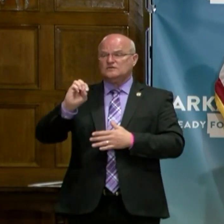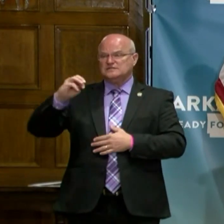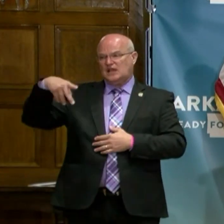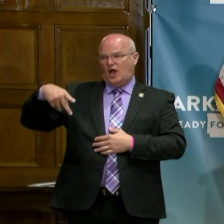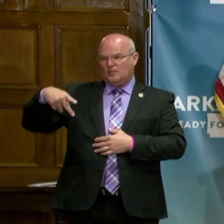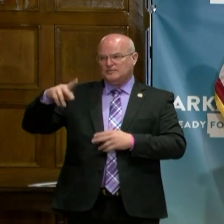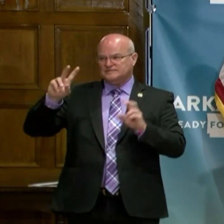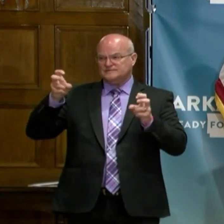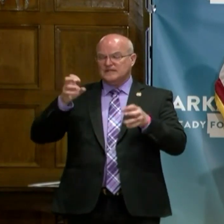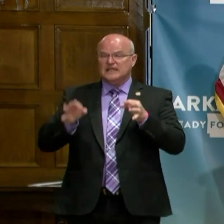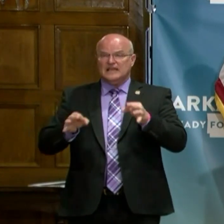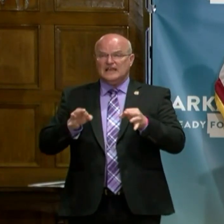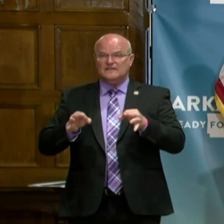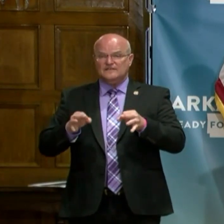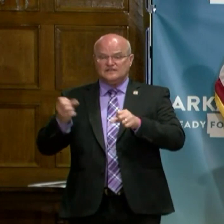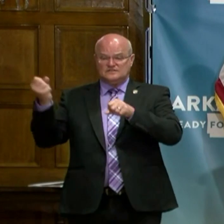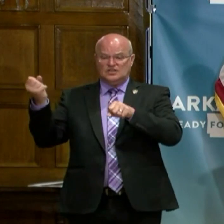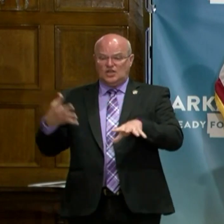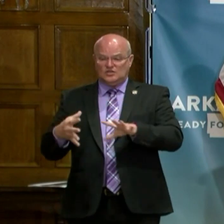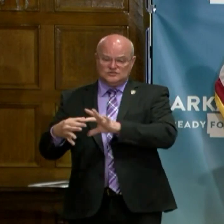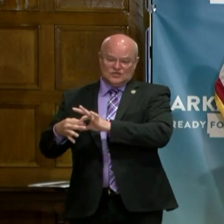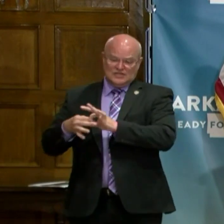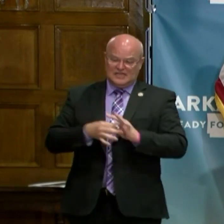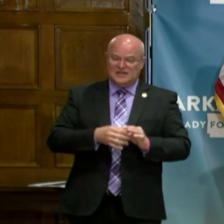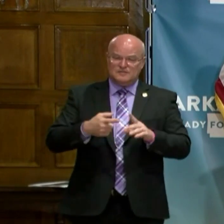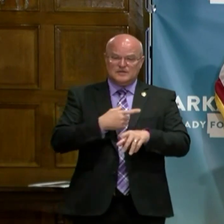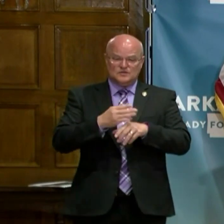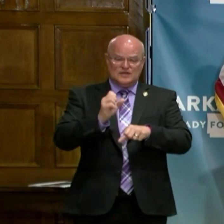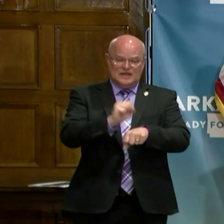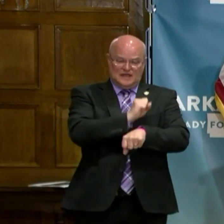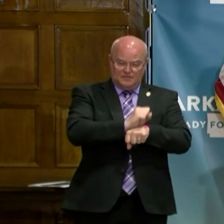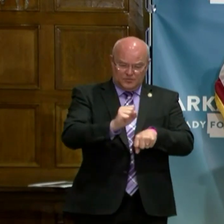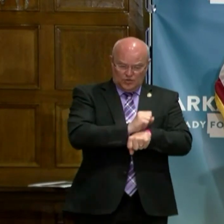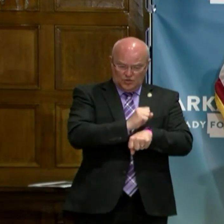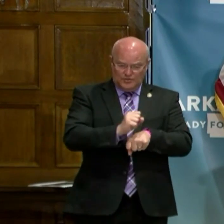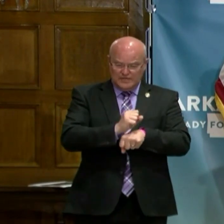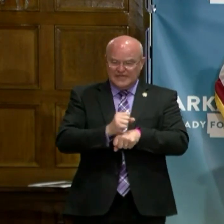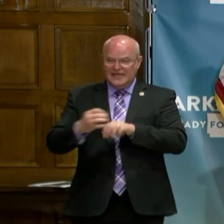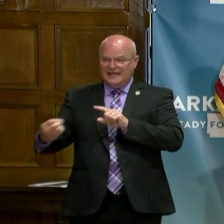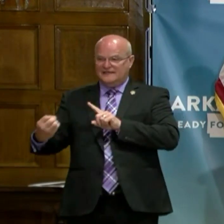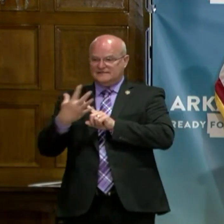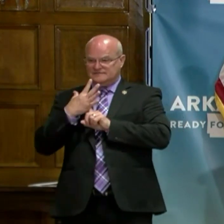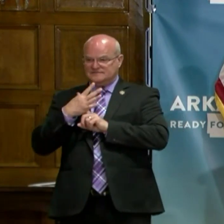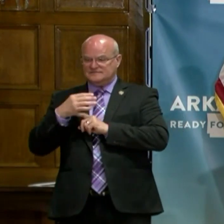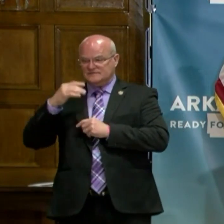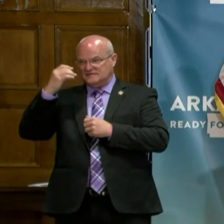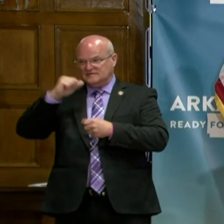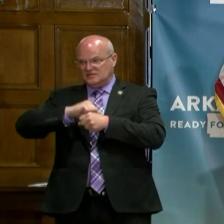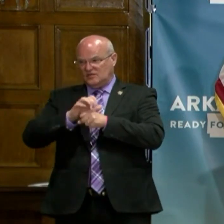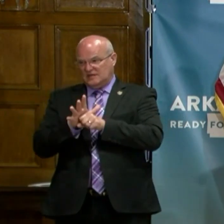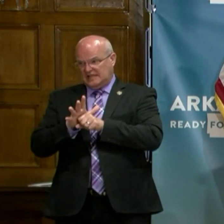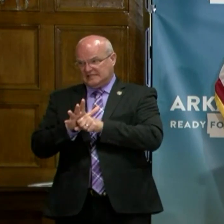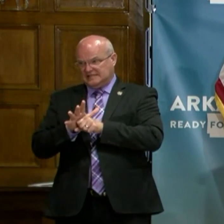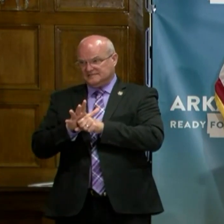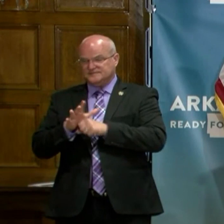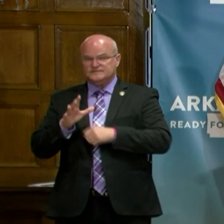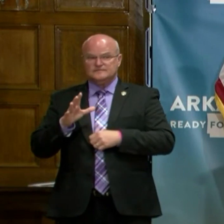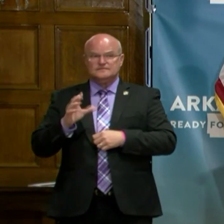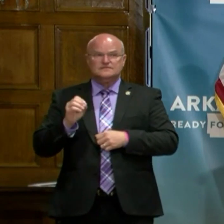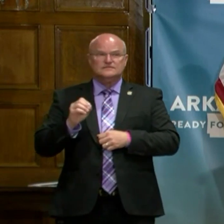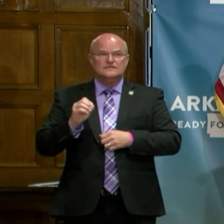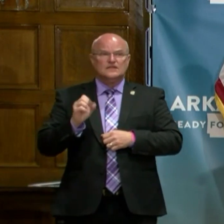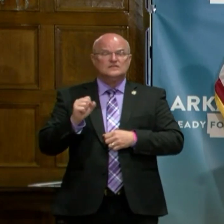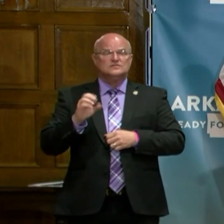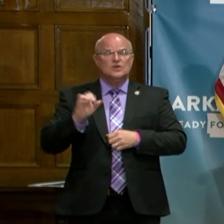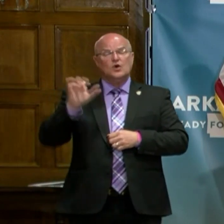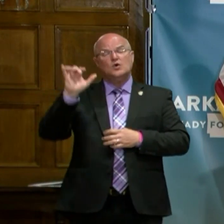compensation if there's a causal connection between their employment and their contraction of the virus.